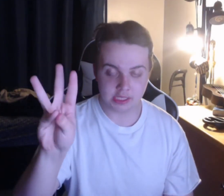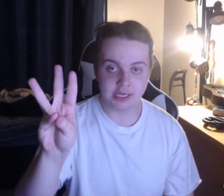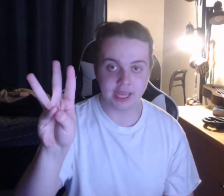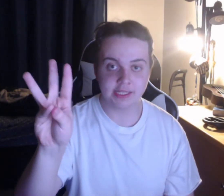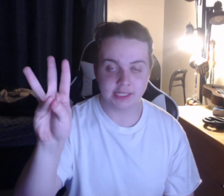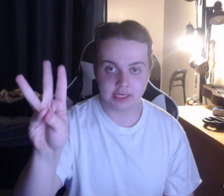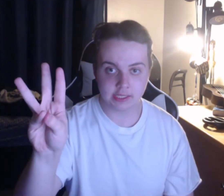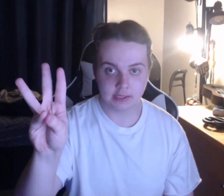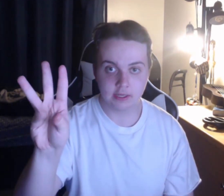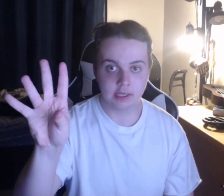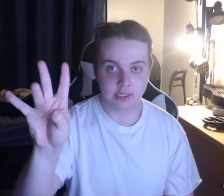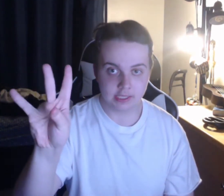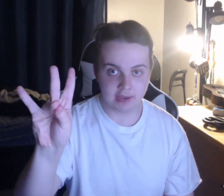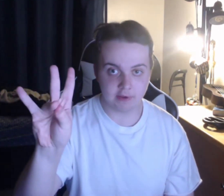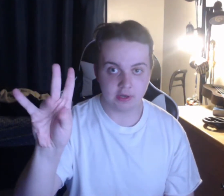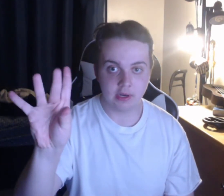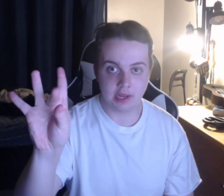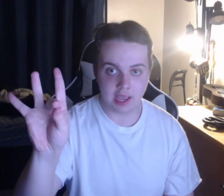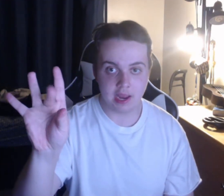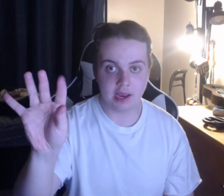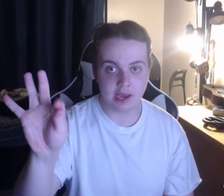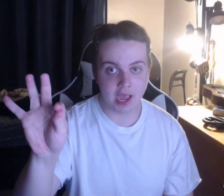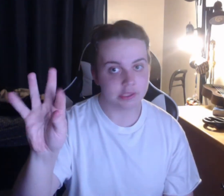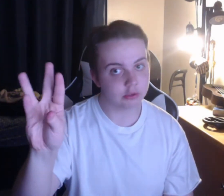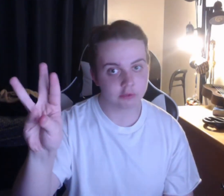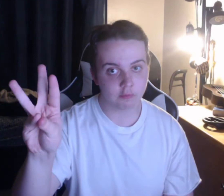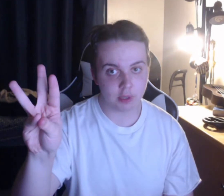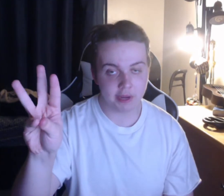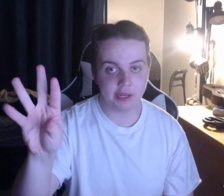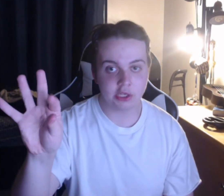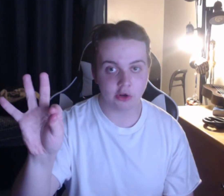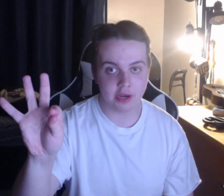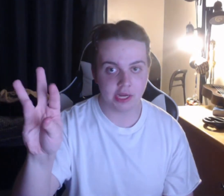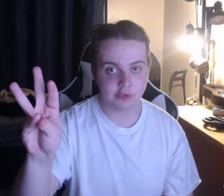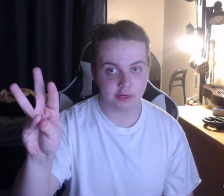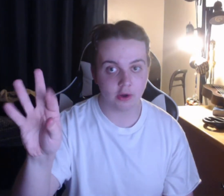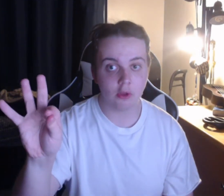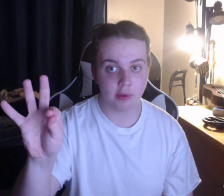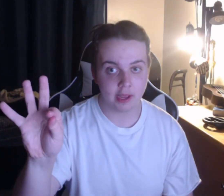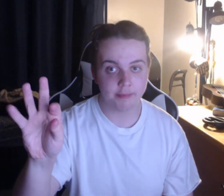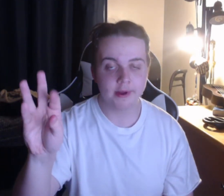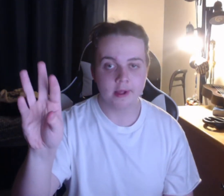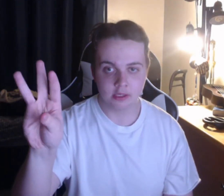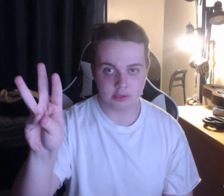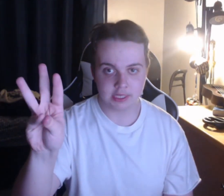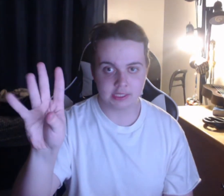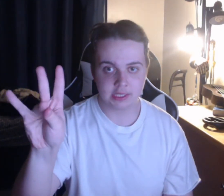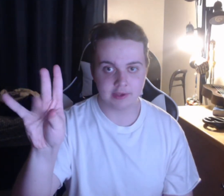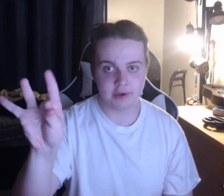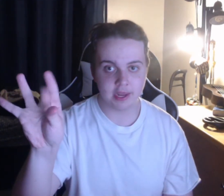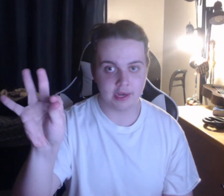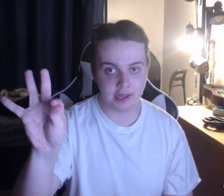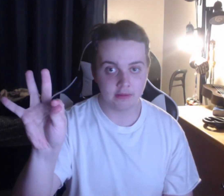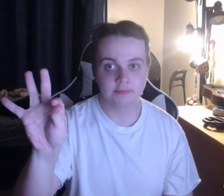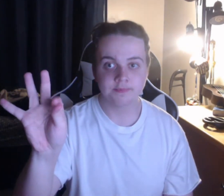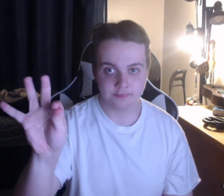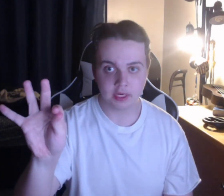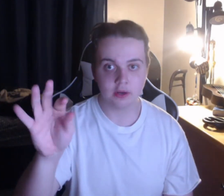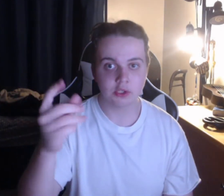indicates 6, 7, 8, 9. So it goes from your pinky to your index finger all the way up. So 6, 7, 8, 9. There you go. So we got